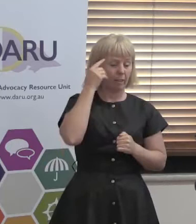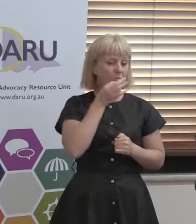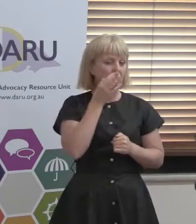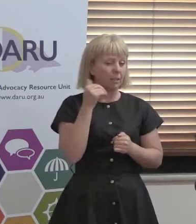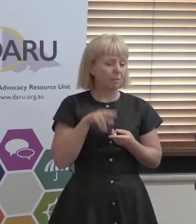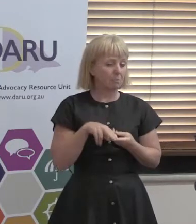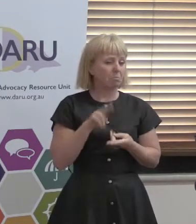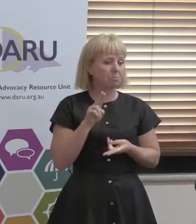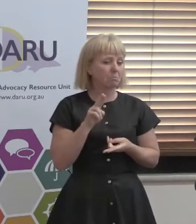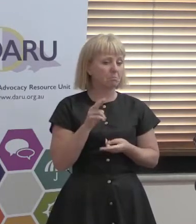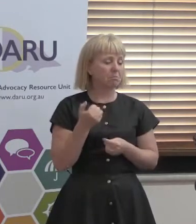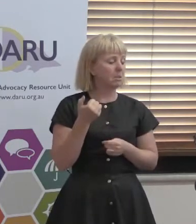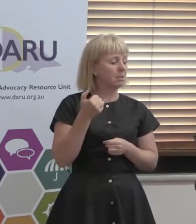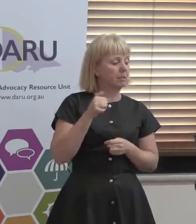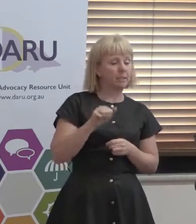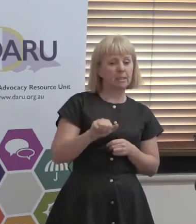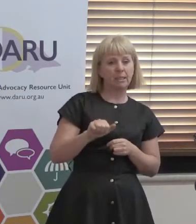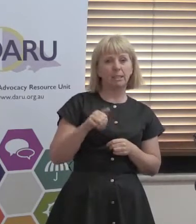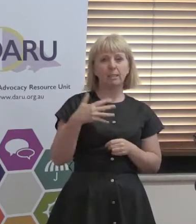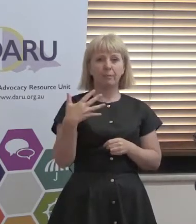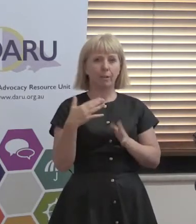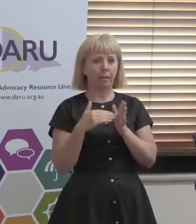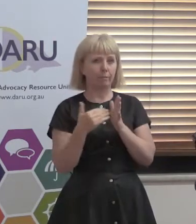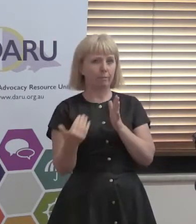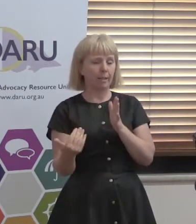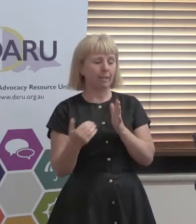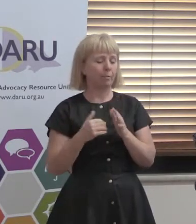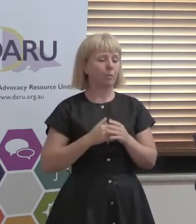since I put these numbers together.